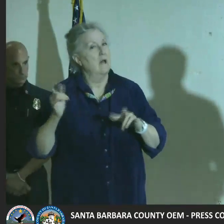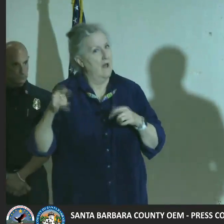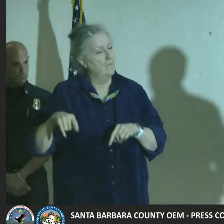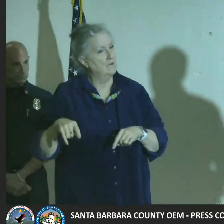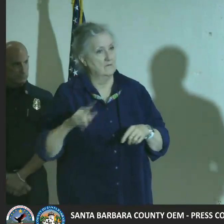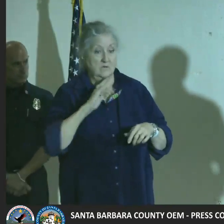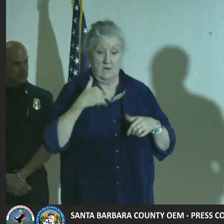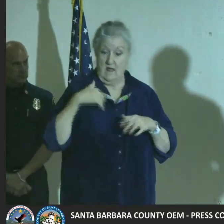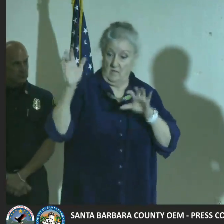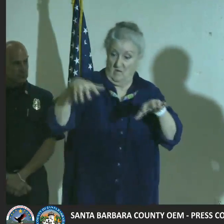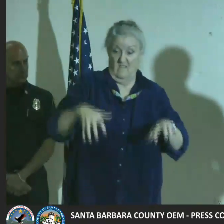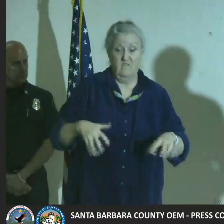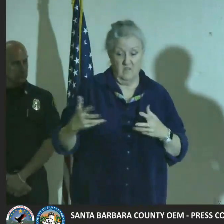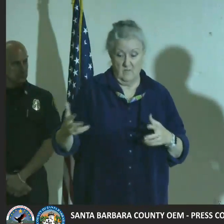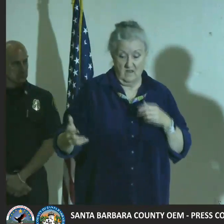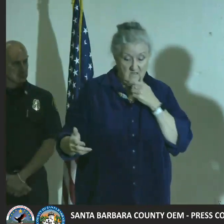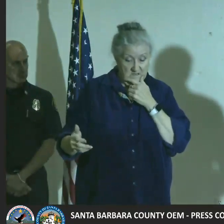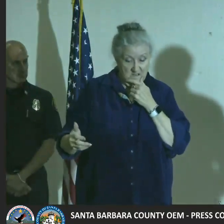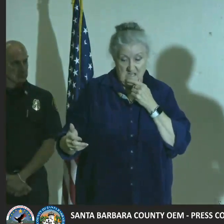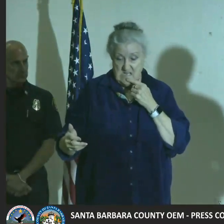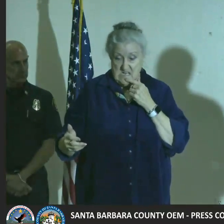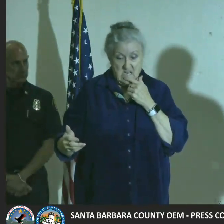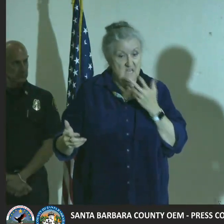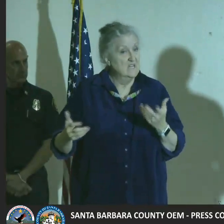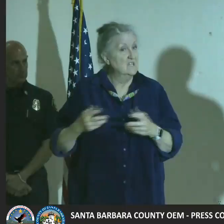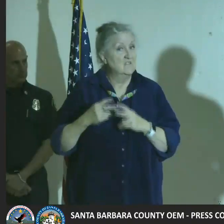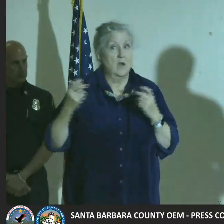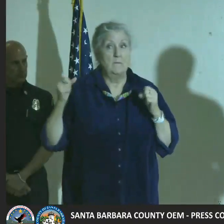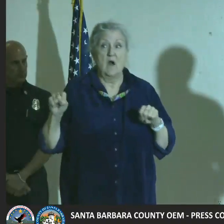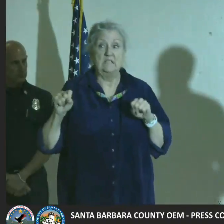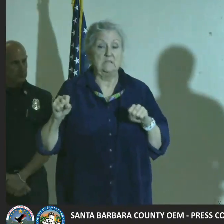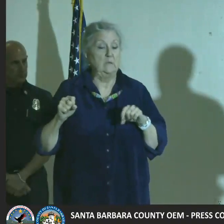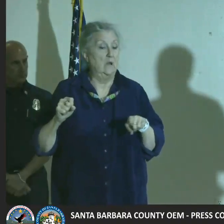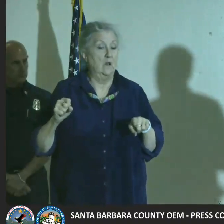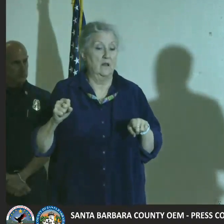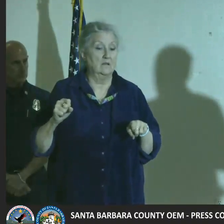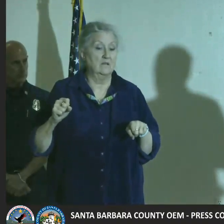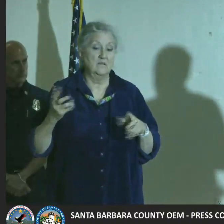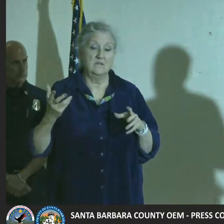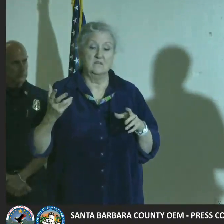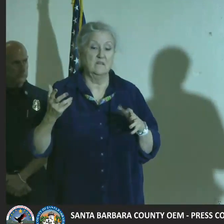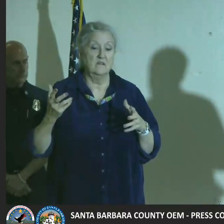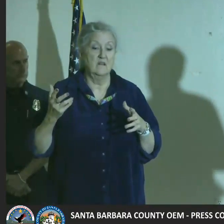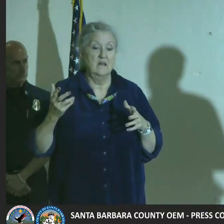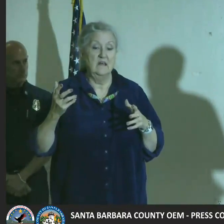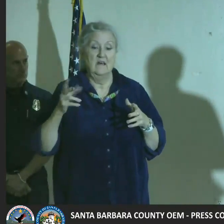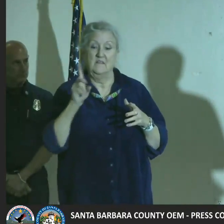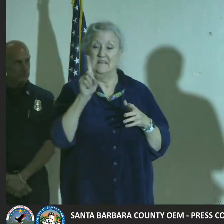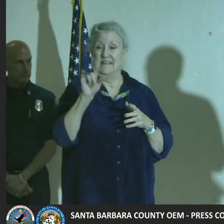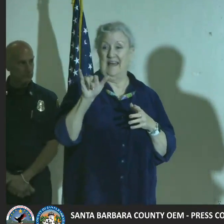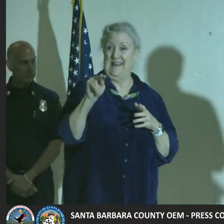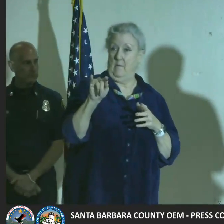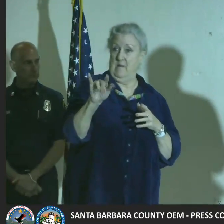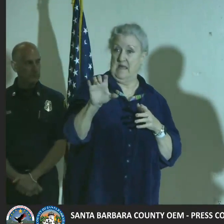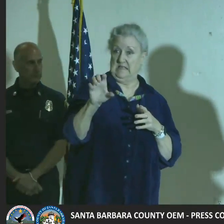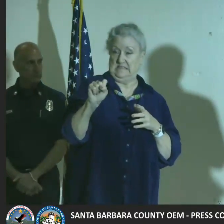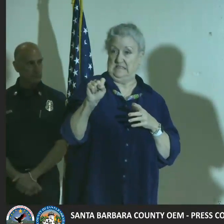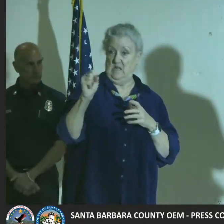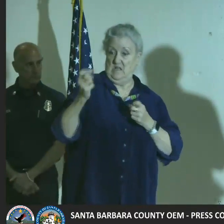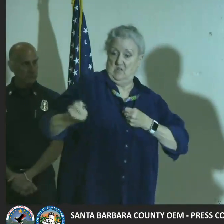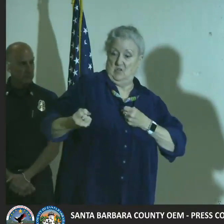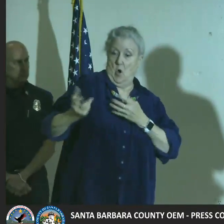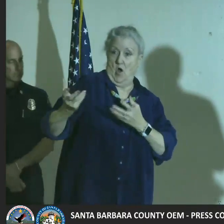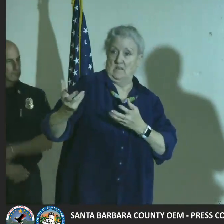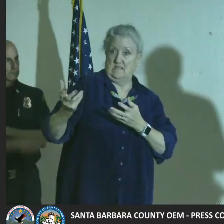certainly had the rainfall amounts. It's very possible though that sort of the dynamics that really caused that